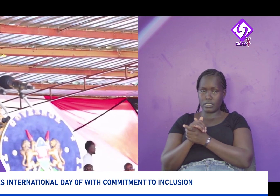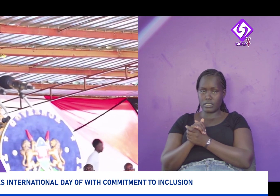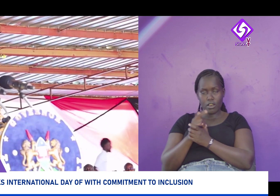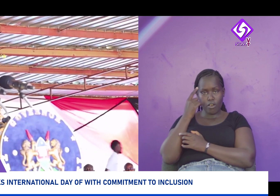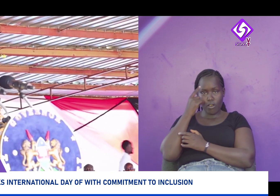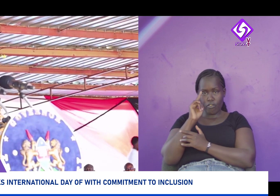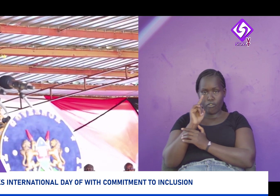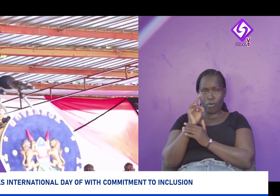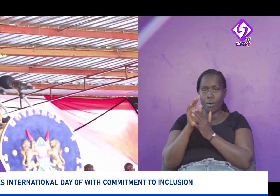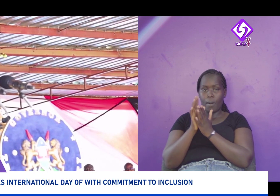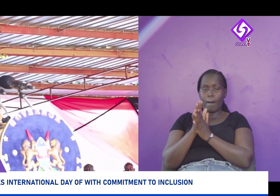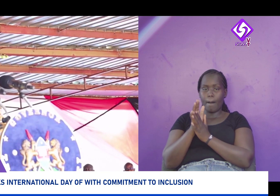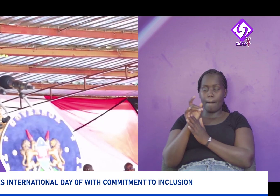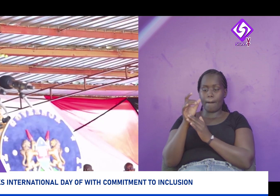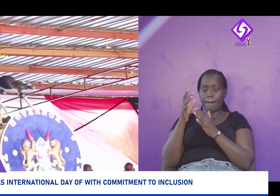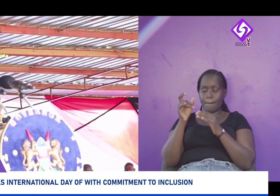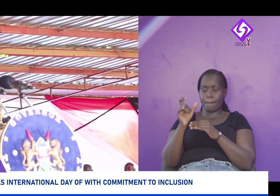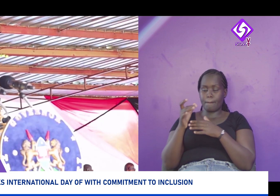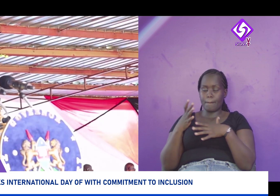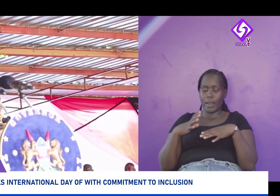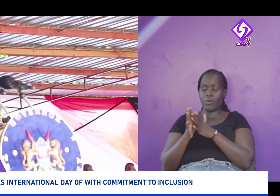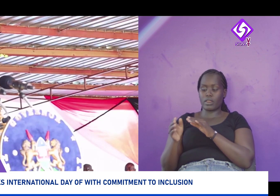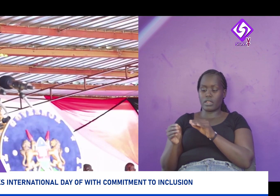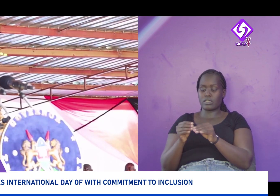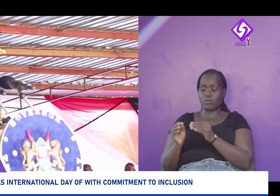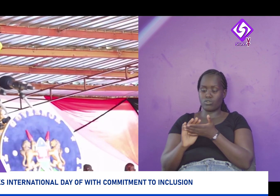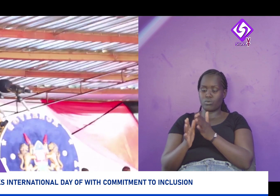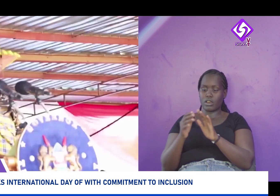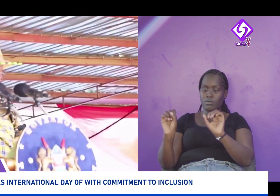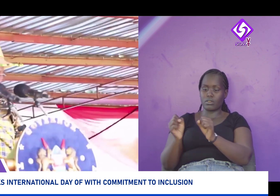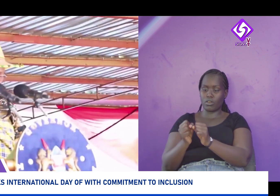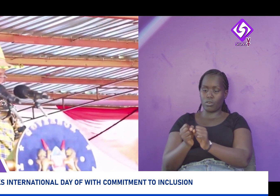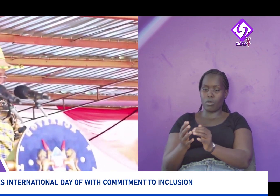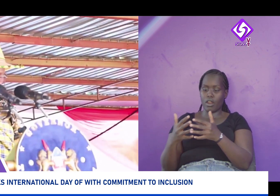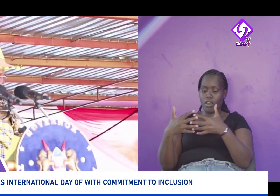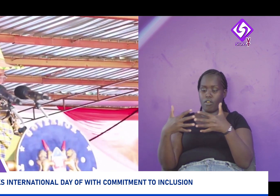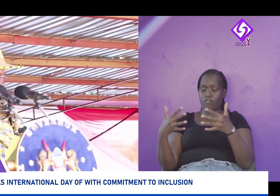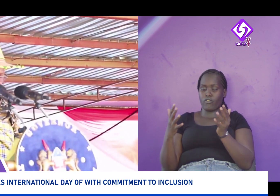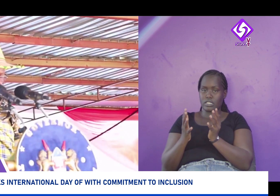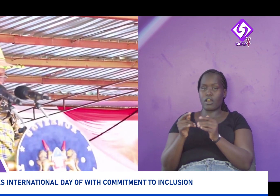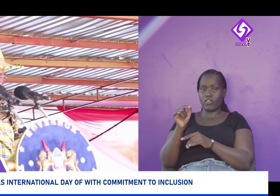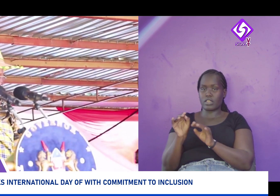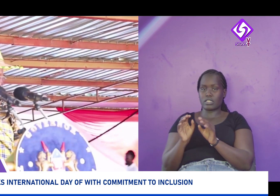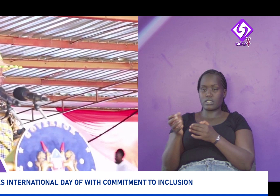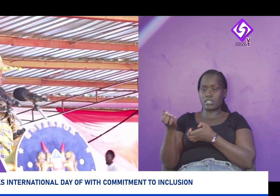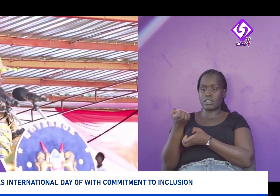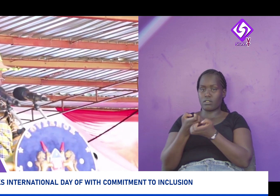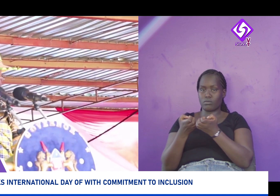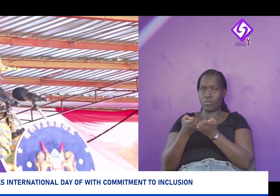with disability car hall and secured fencing for this economic house. We have made